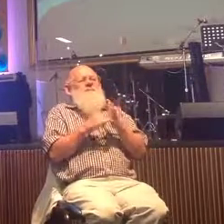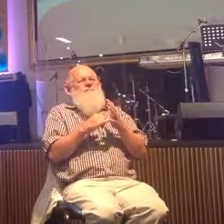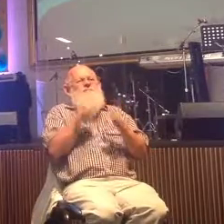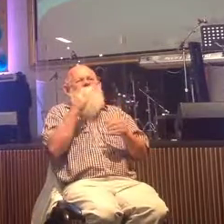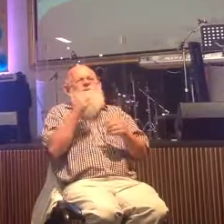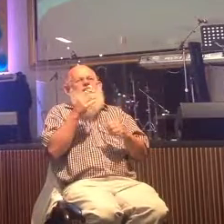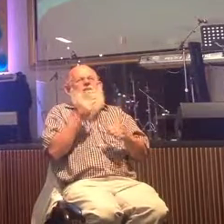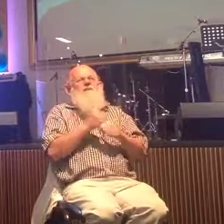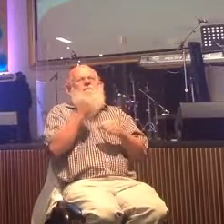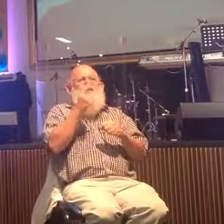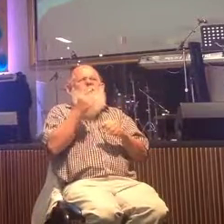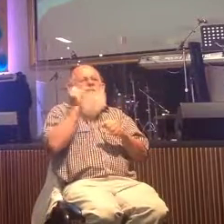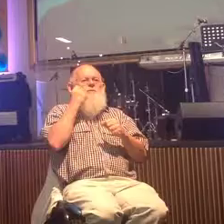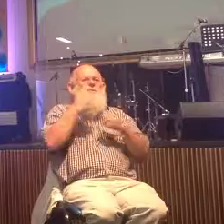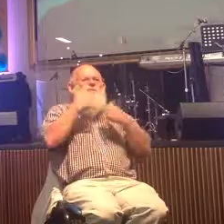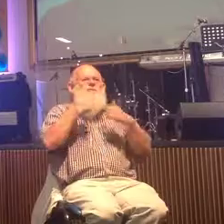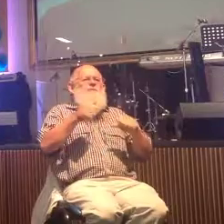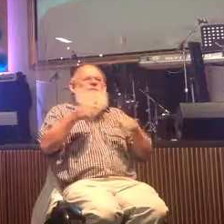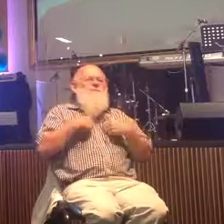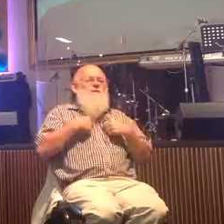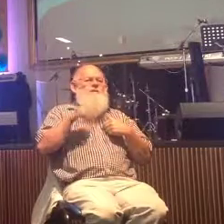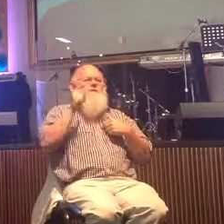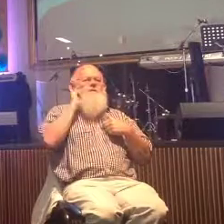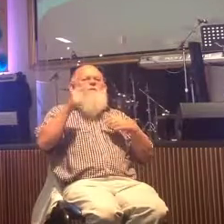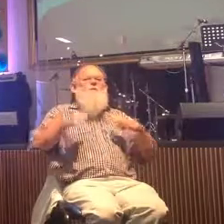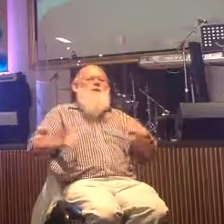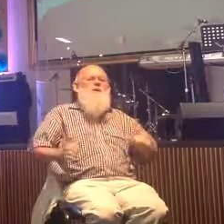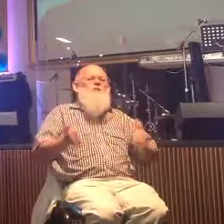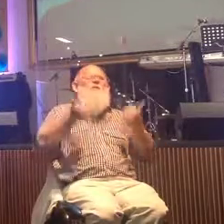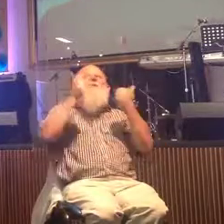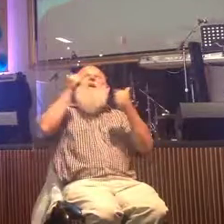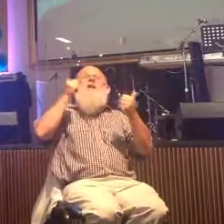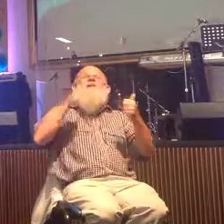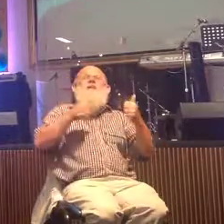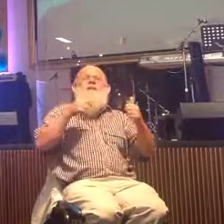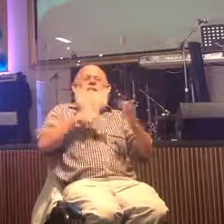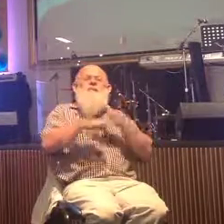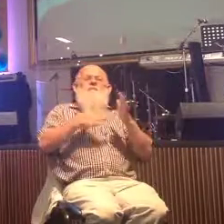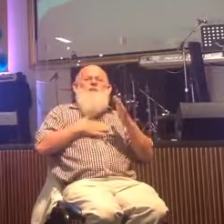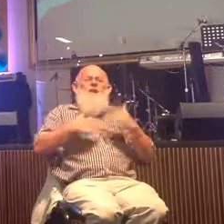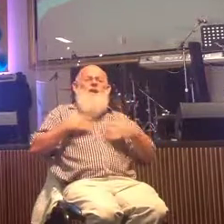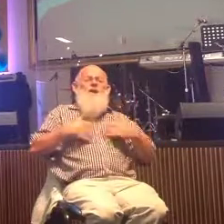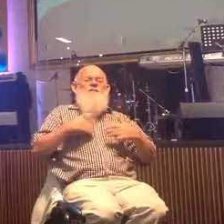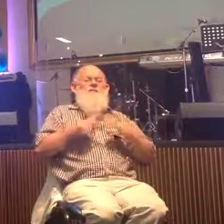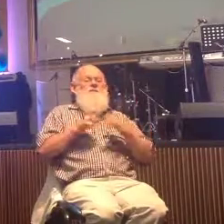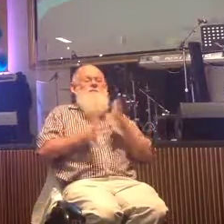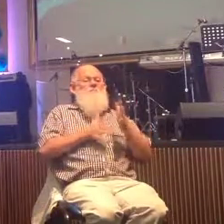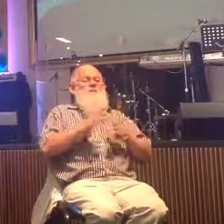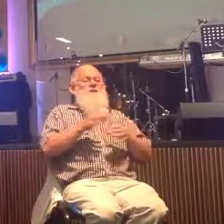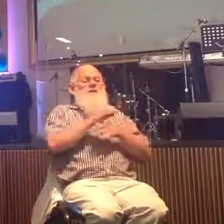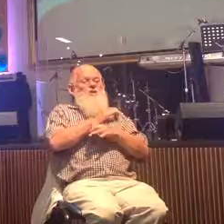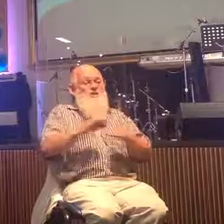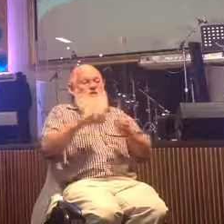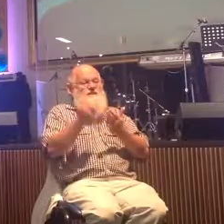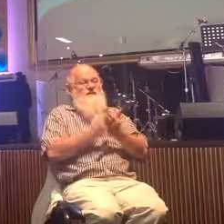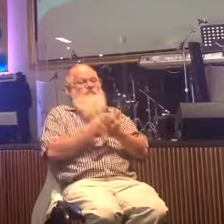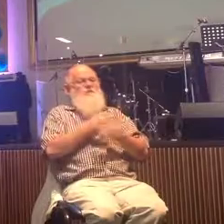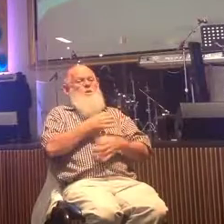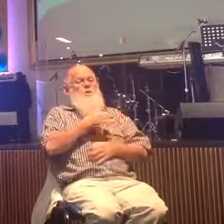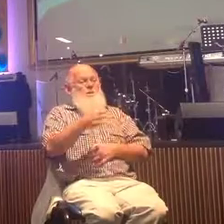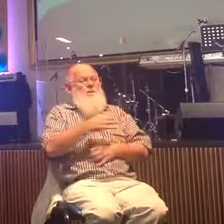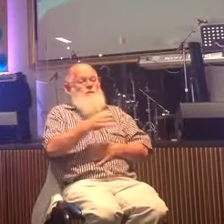God, would you use me? Would you be glorified? Would you have your way in my life, even if it means risk and unsafety and